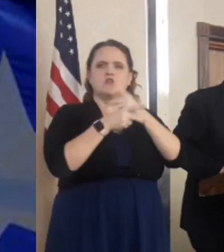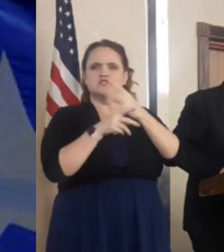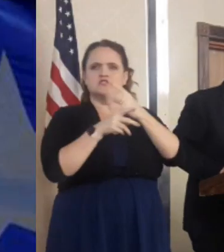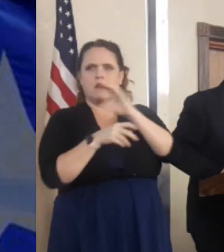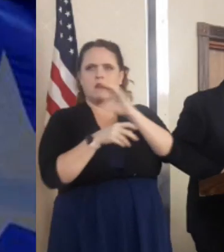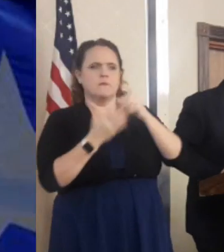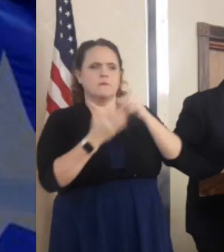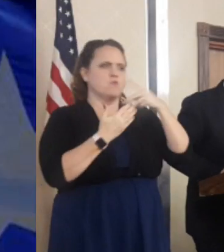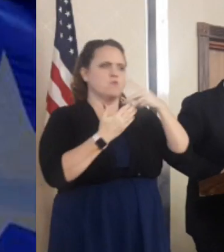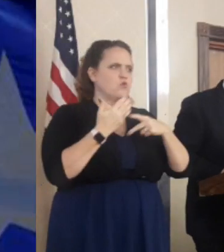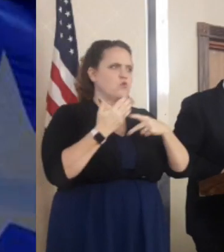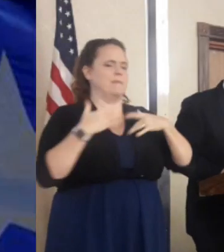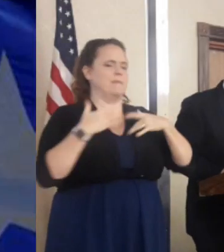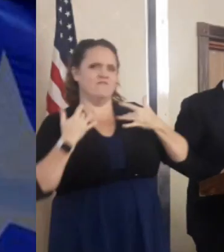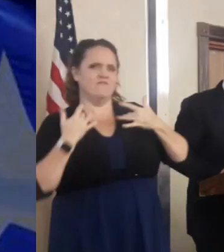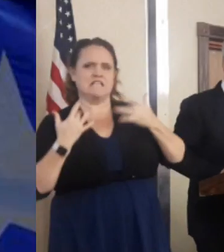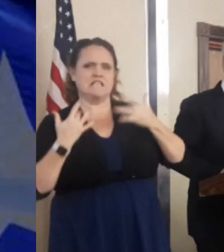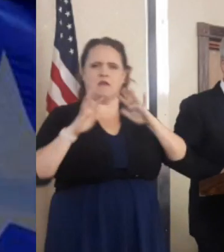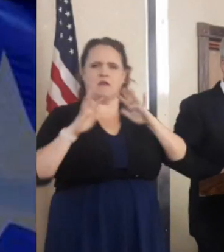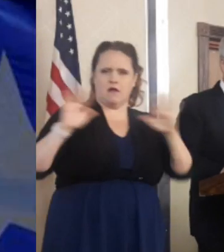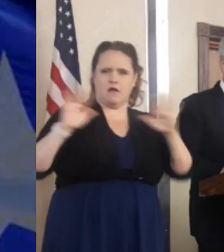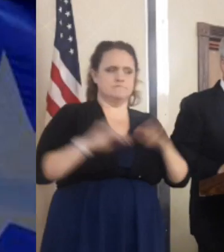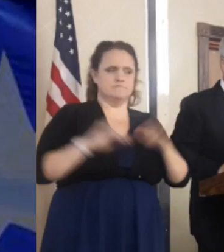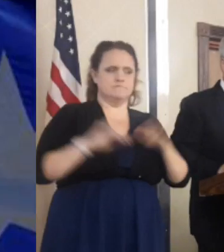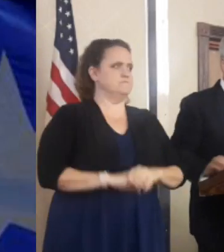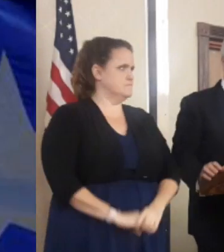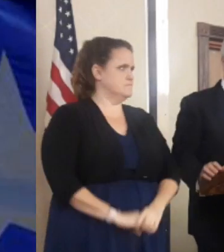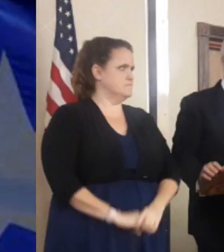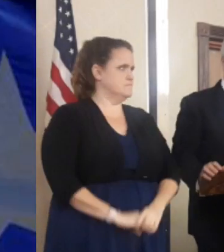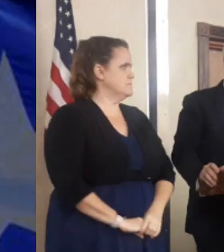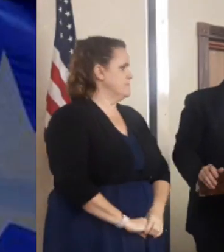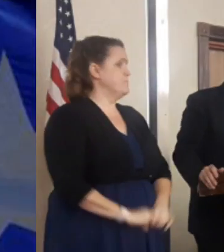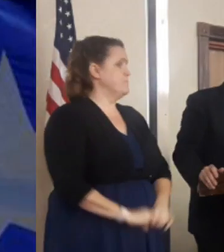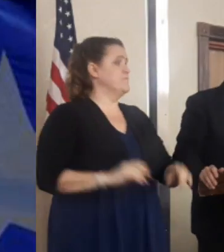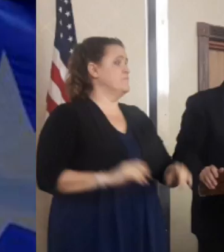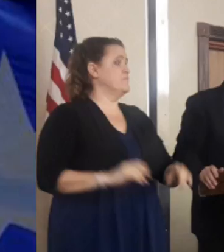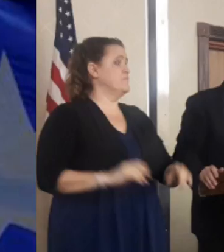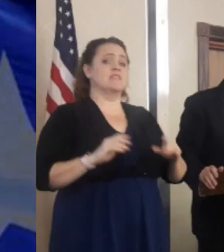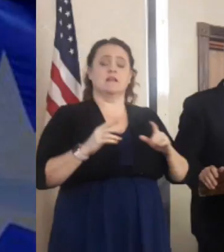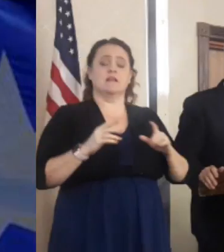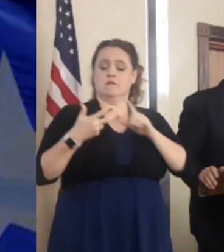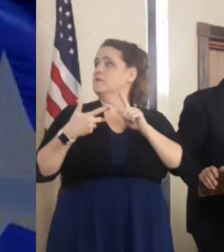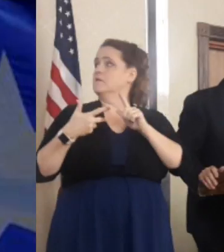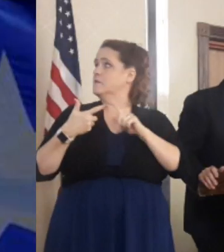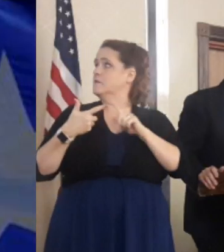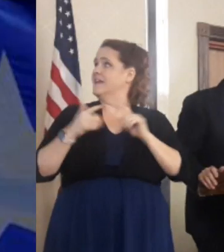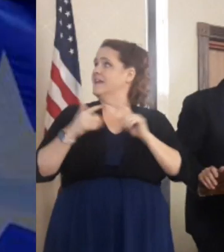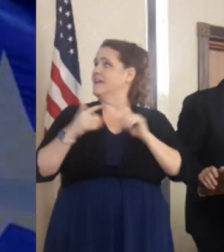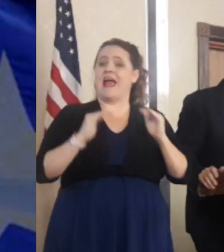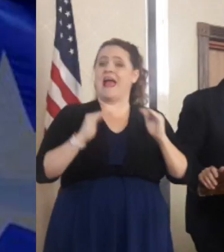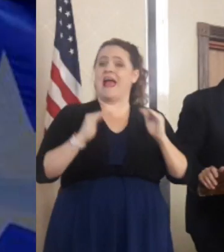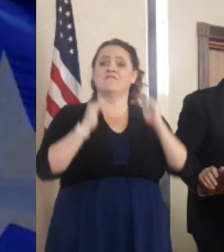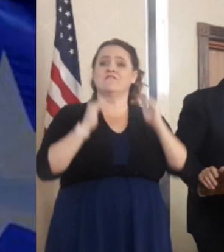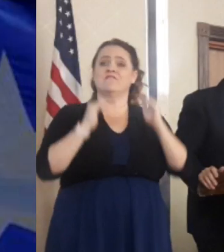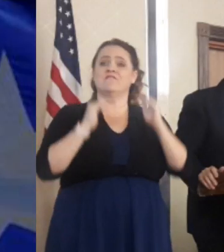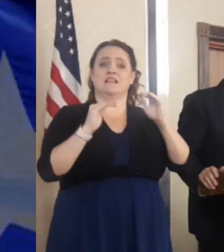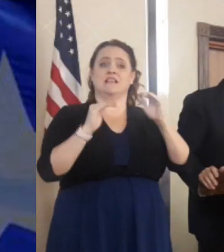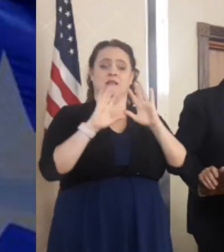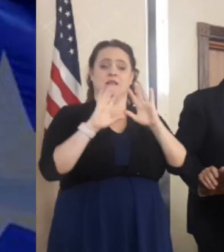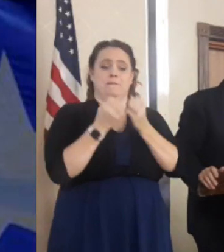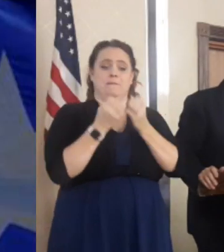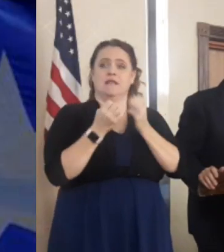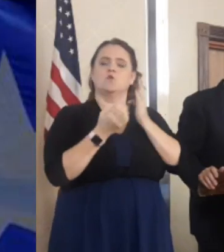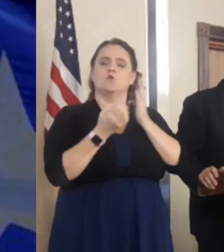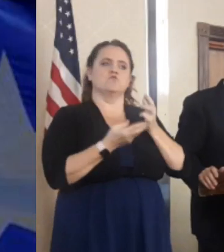all other aspects of the convention. The advancement committee will recommend to the state chairman working groups that will assist